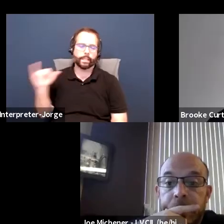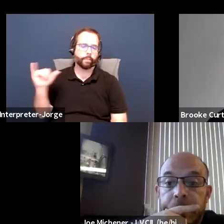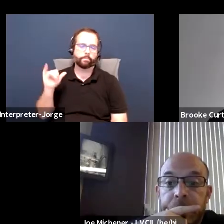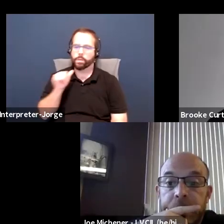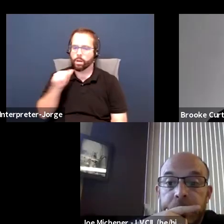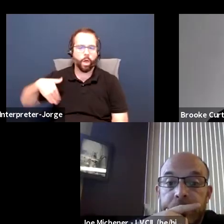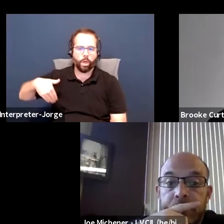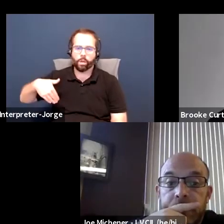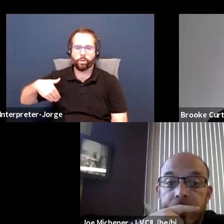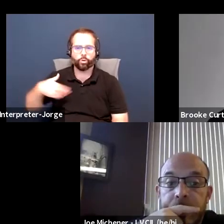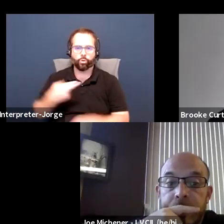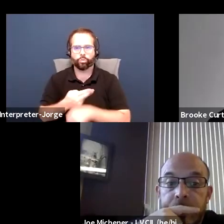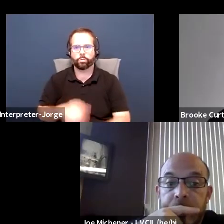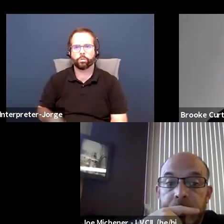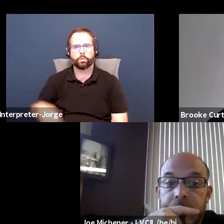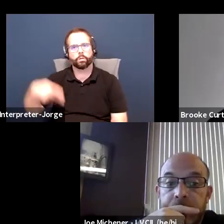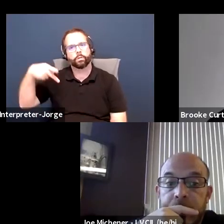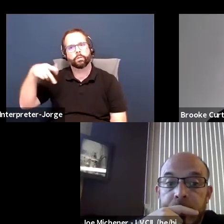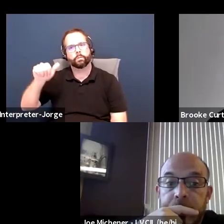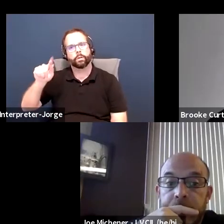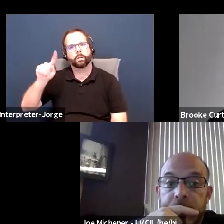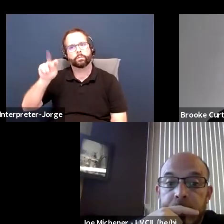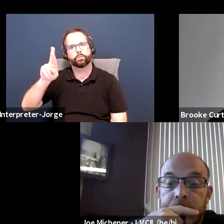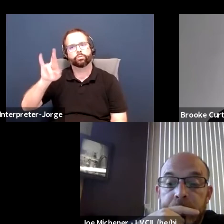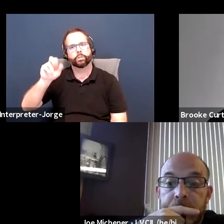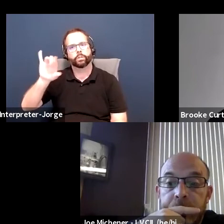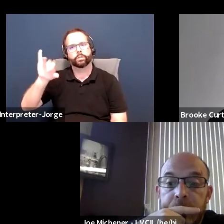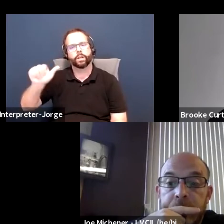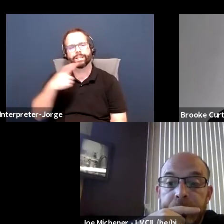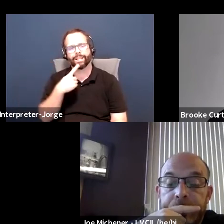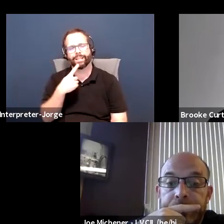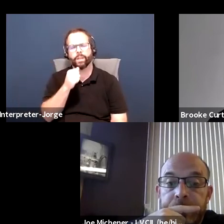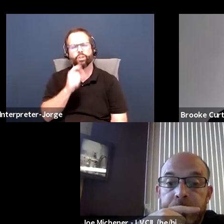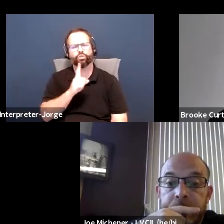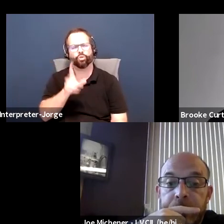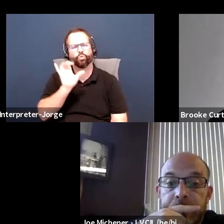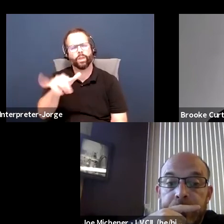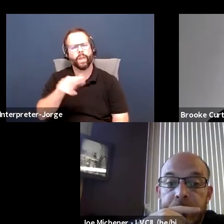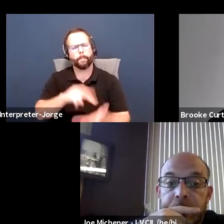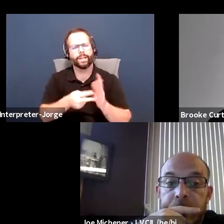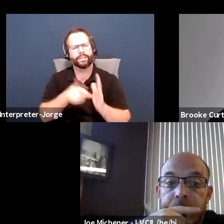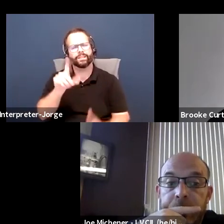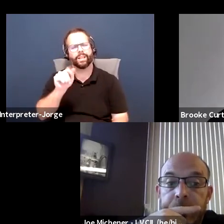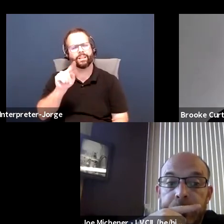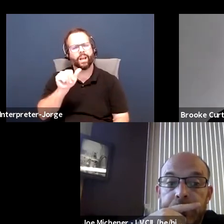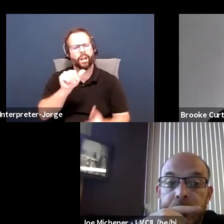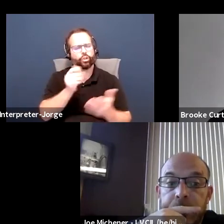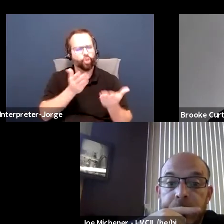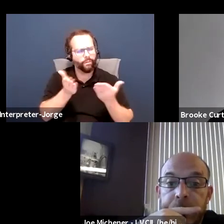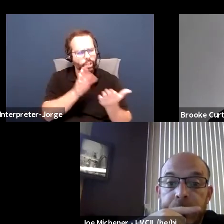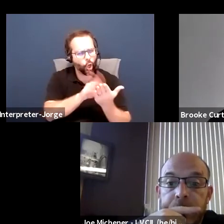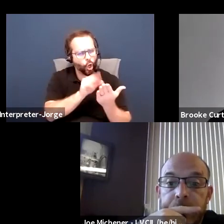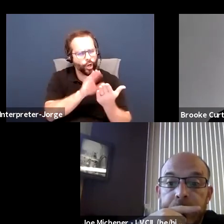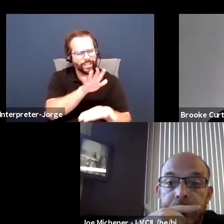So I'm not sure what that is. Maybe I'm the last one to know, but I'm not sure what we're, a service learning